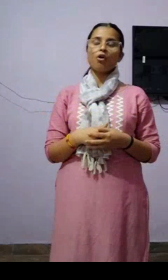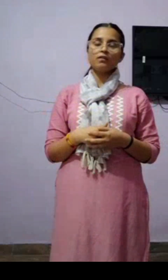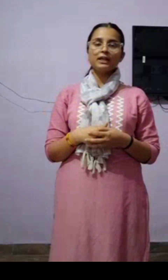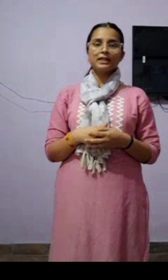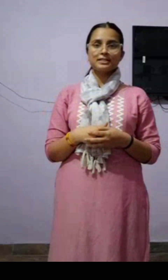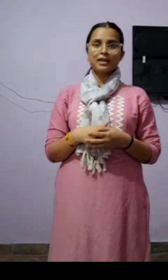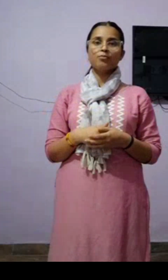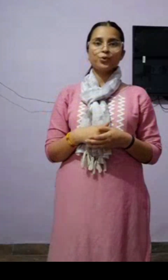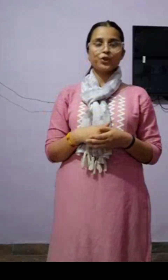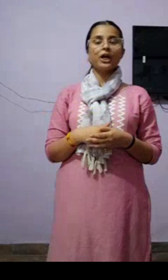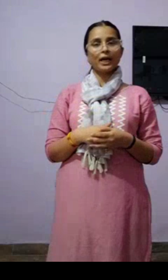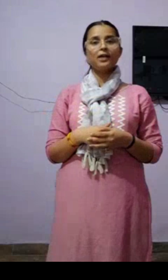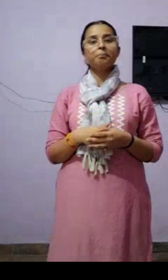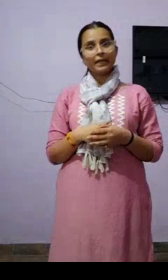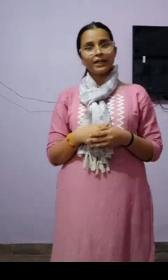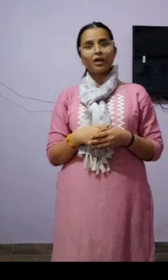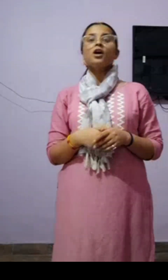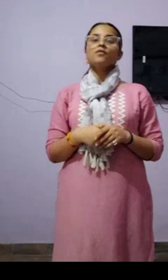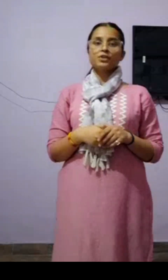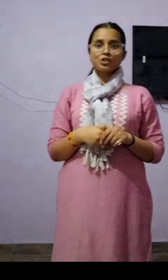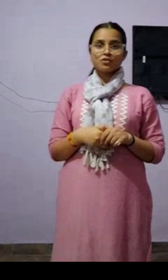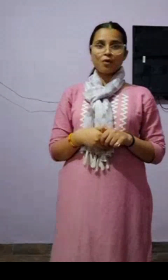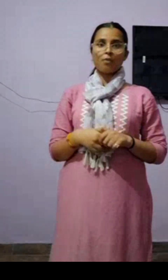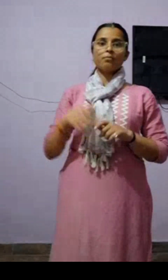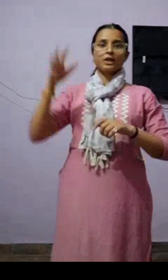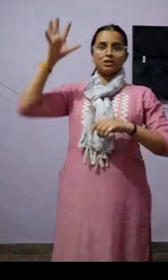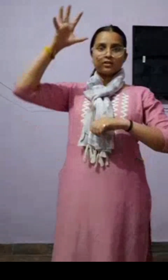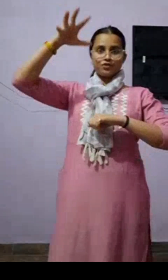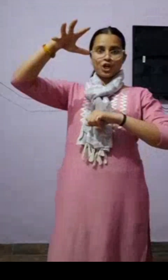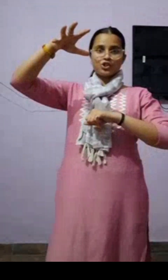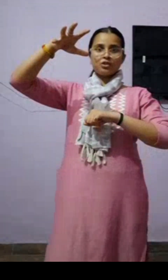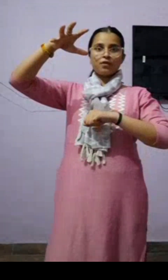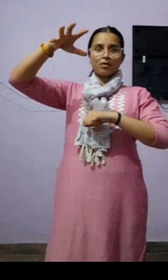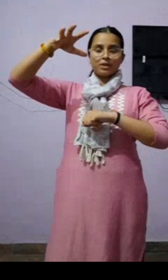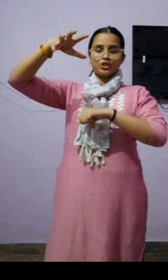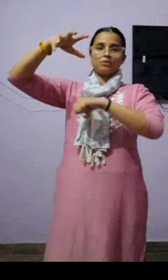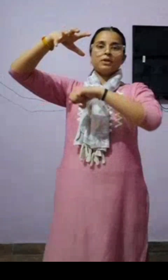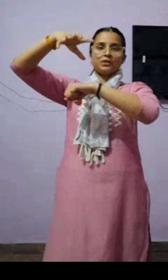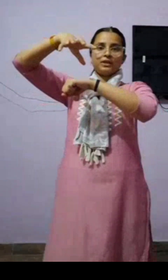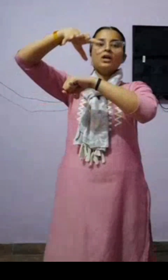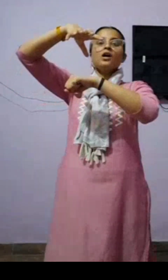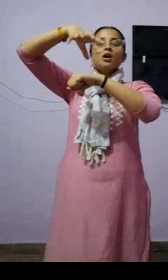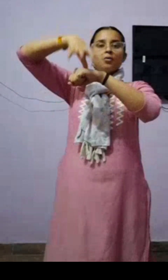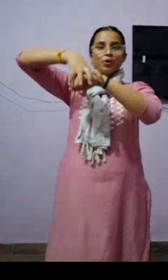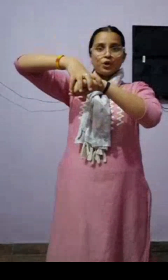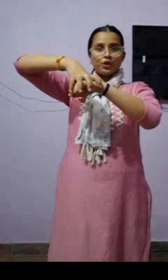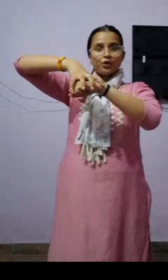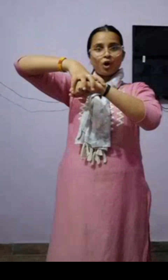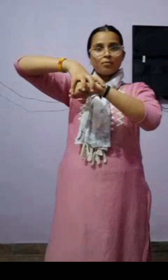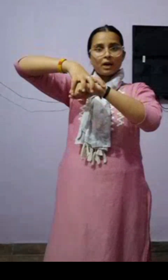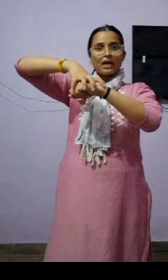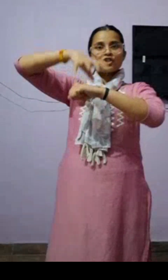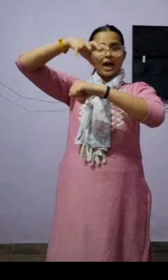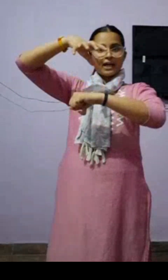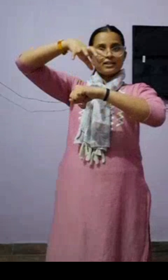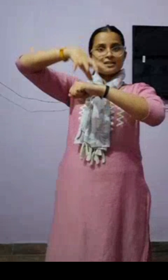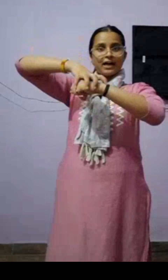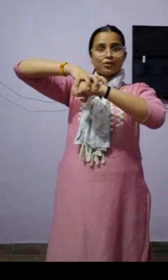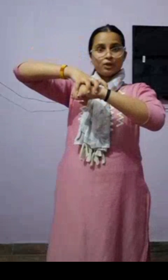we can say motor end plate, which is formed because of junction formation between motor neuron branch and the